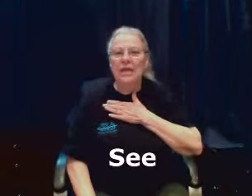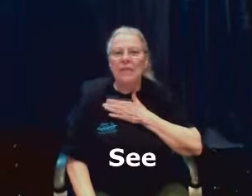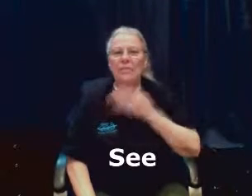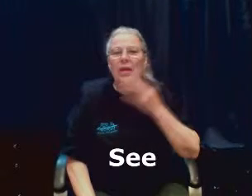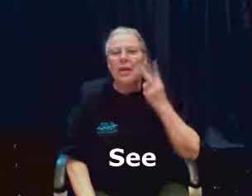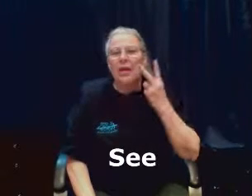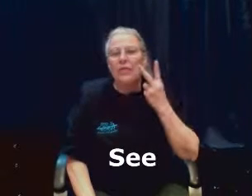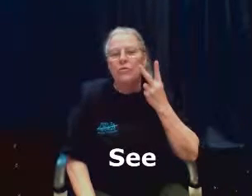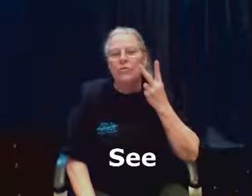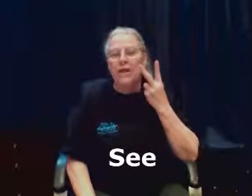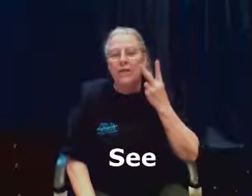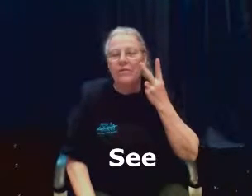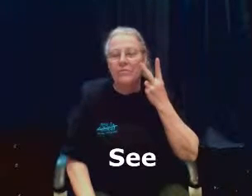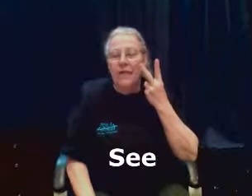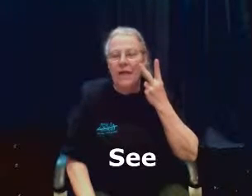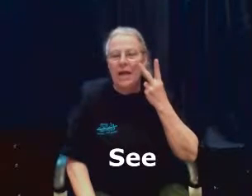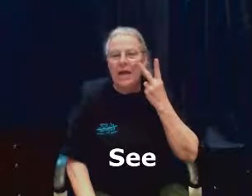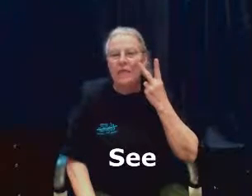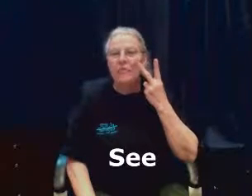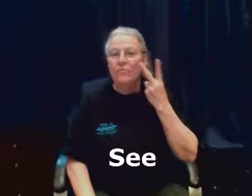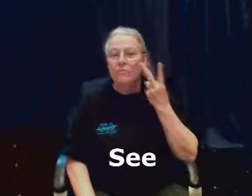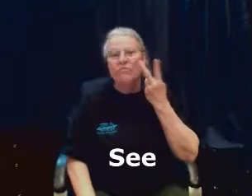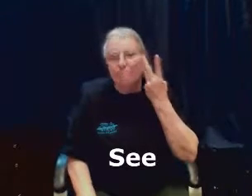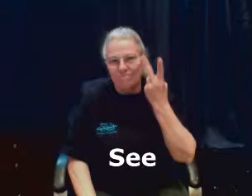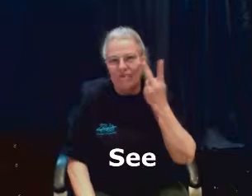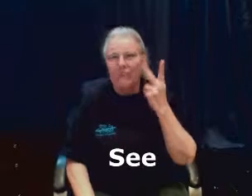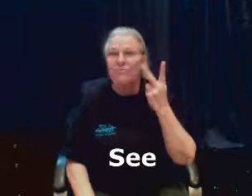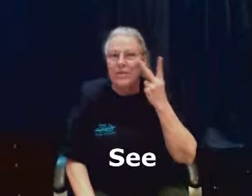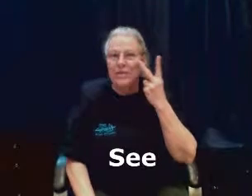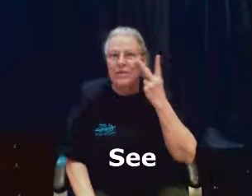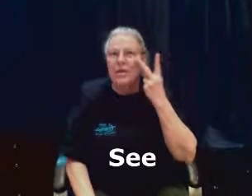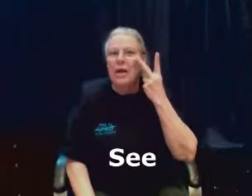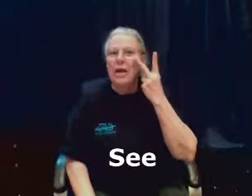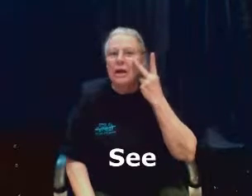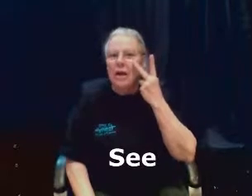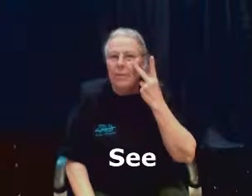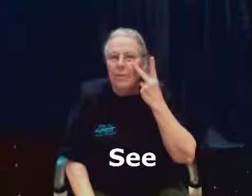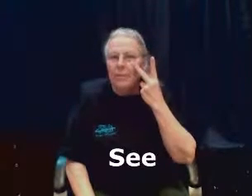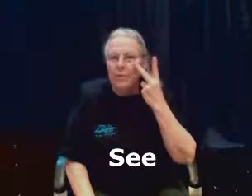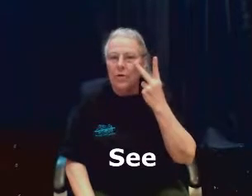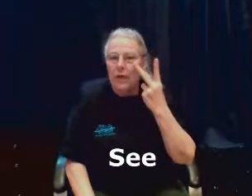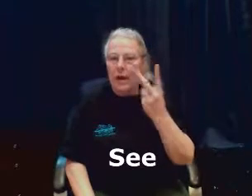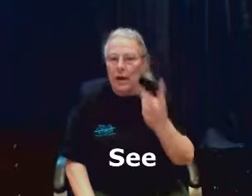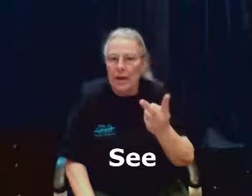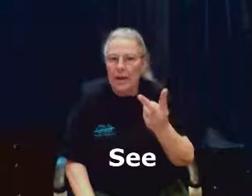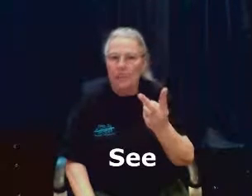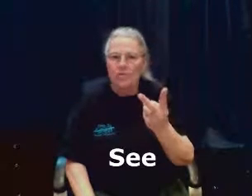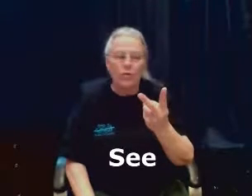See, if you take the V hand, like vision, coming from your eye and straight